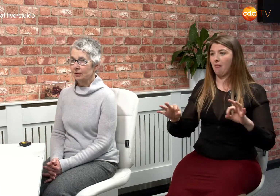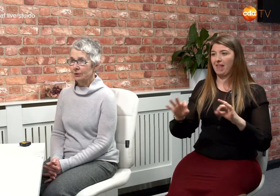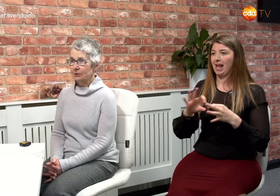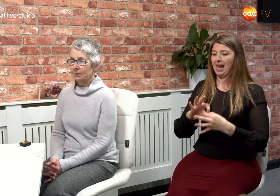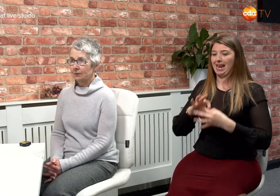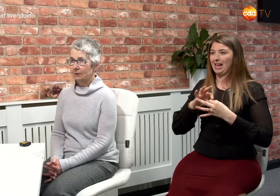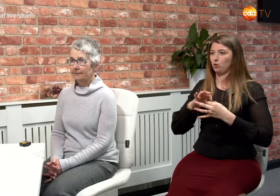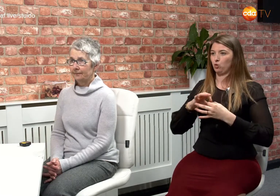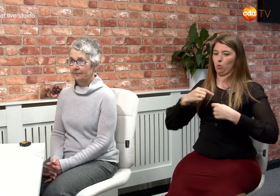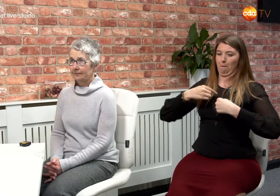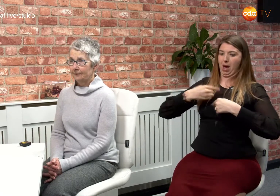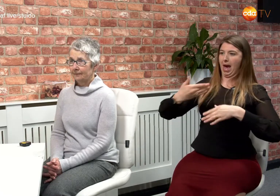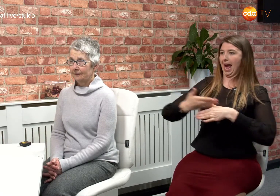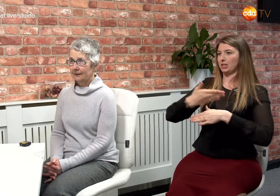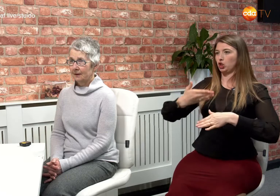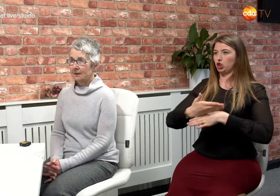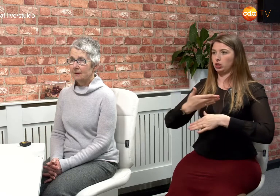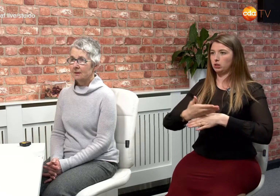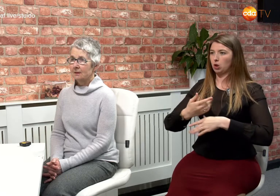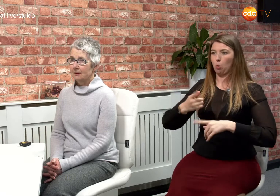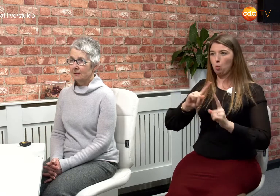you didn't do.